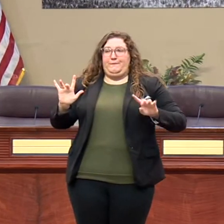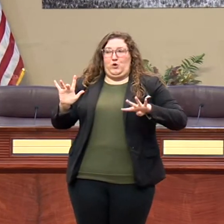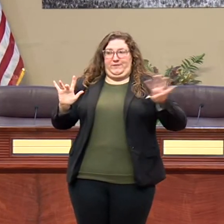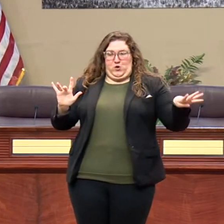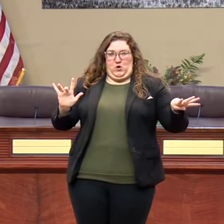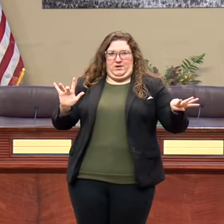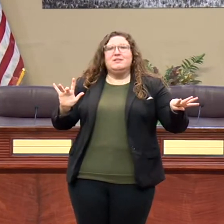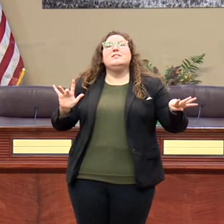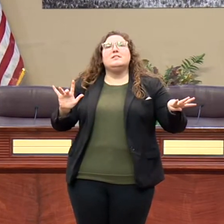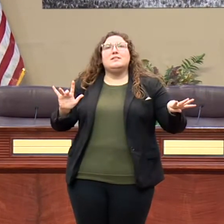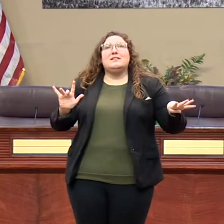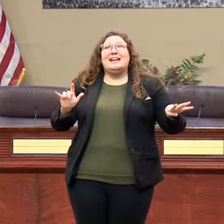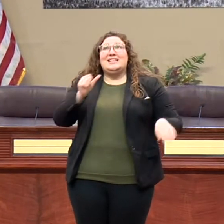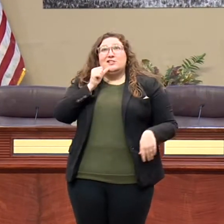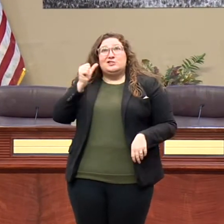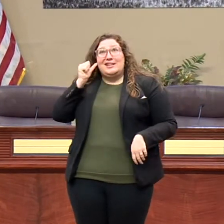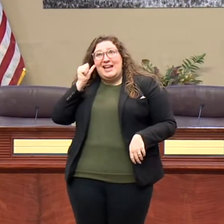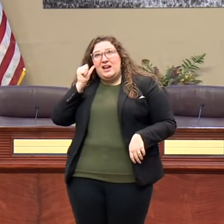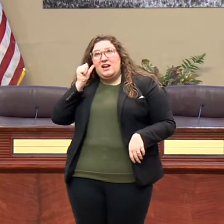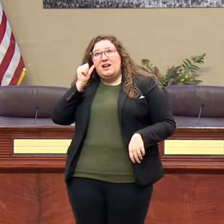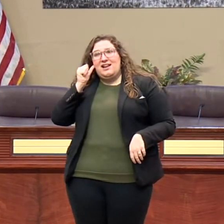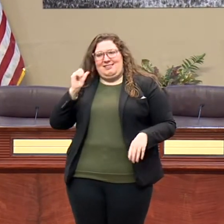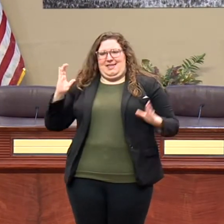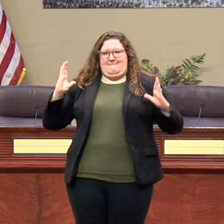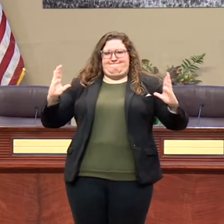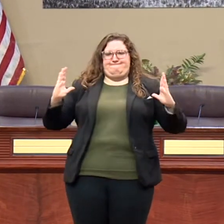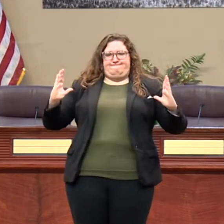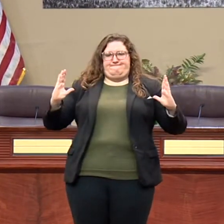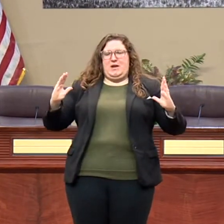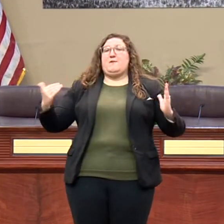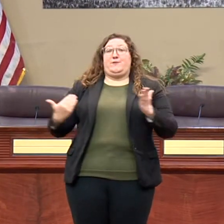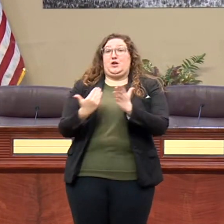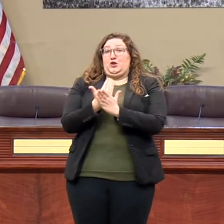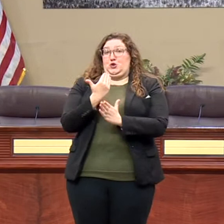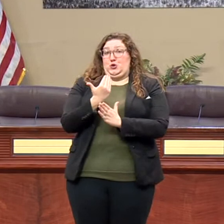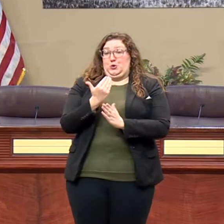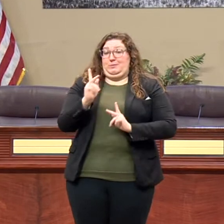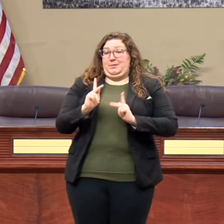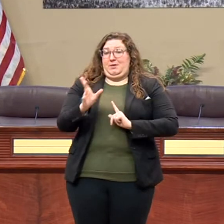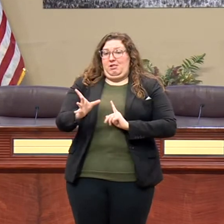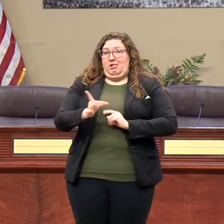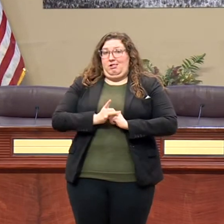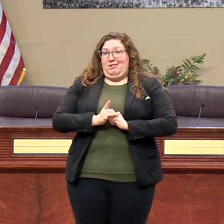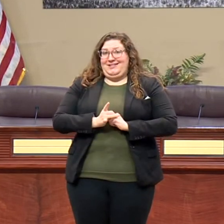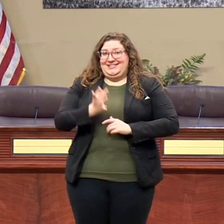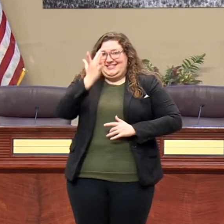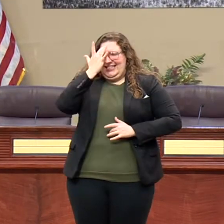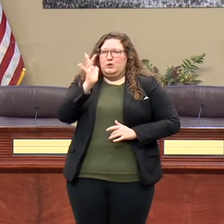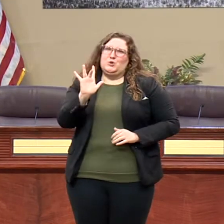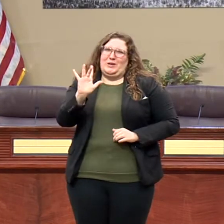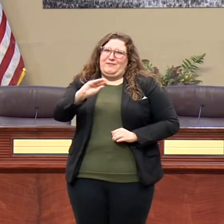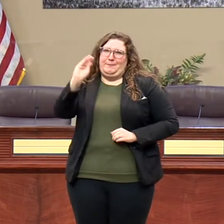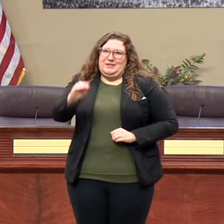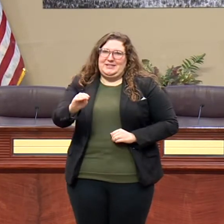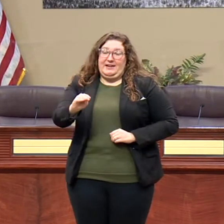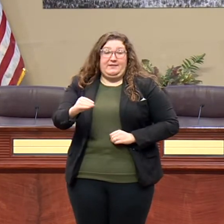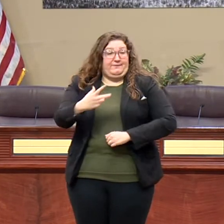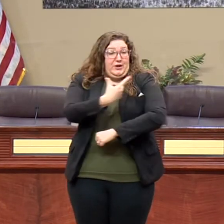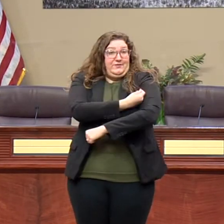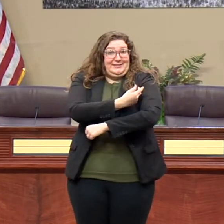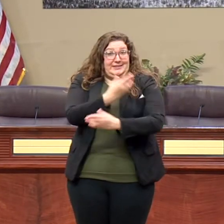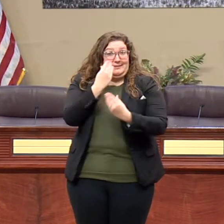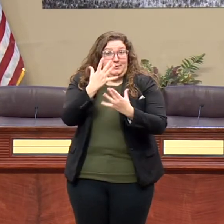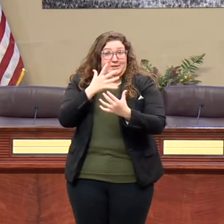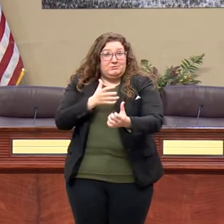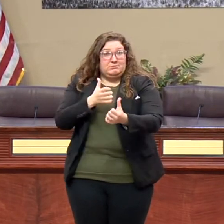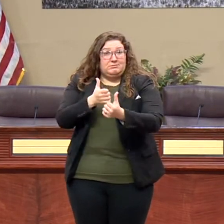group represented 25% of all new cases. For a vaccination update, we currently, though,